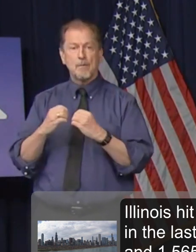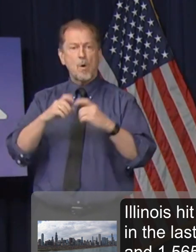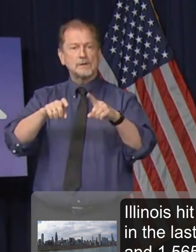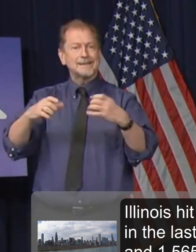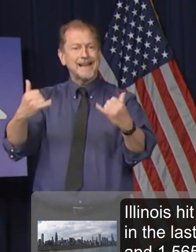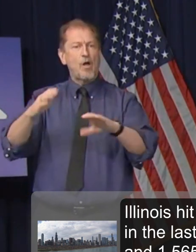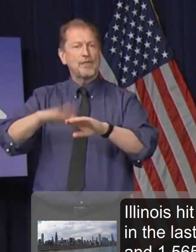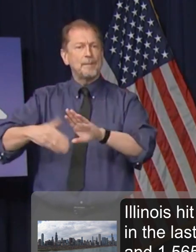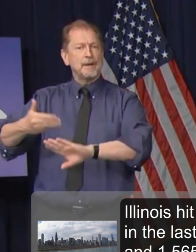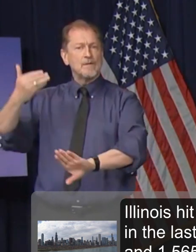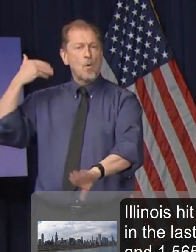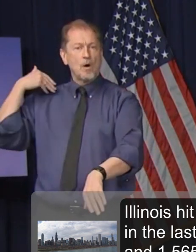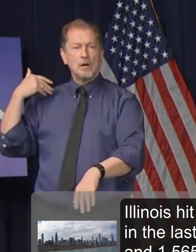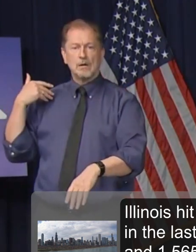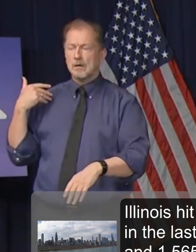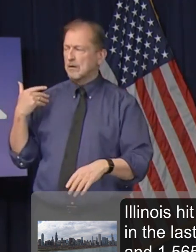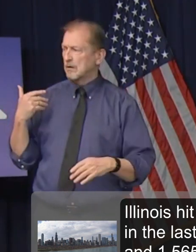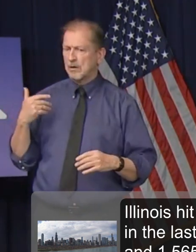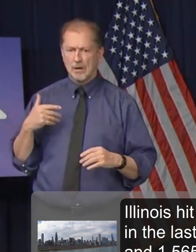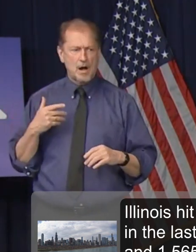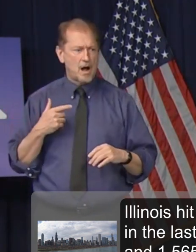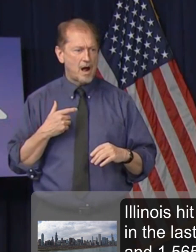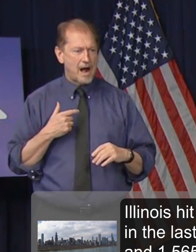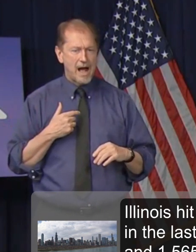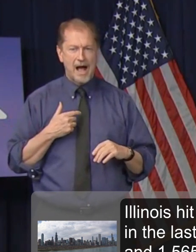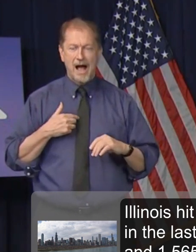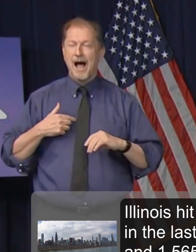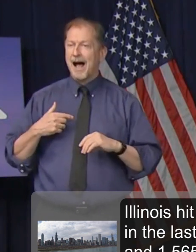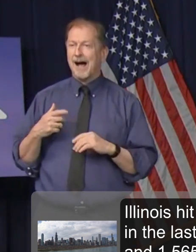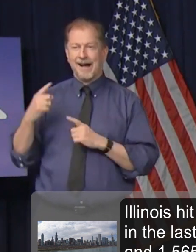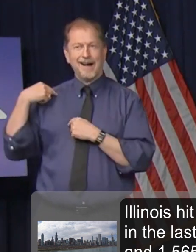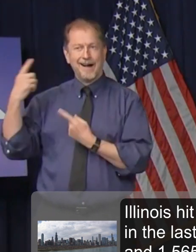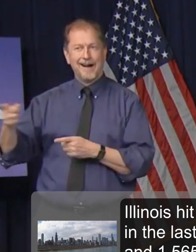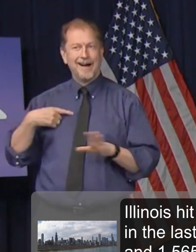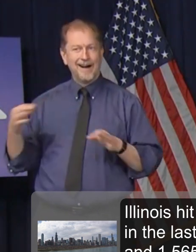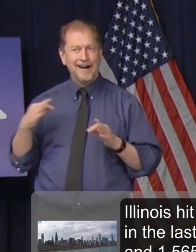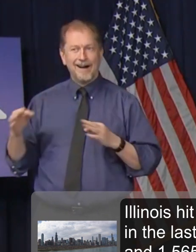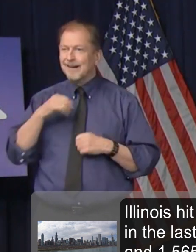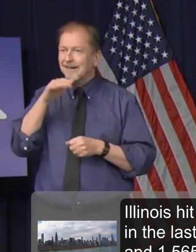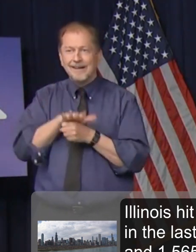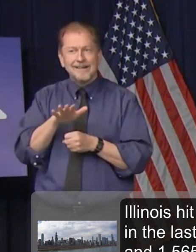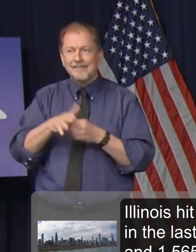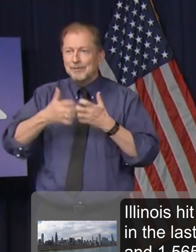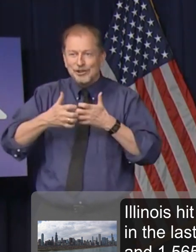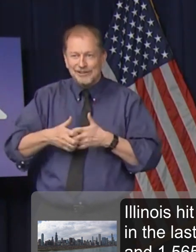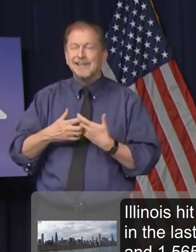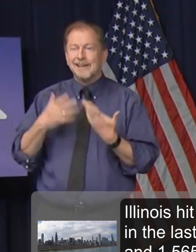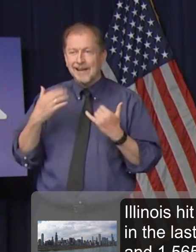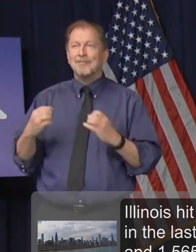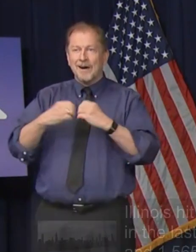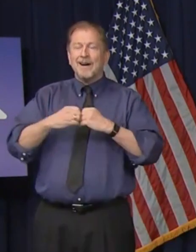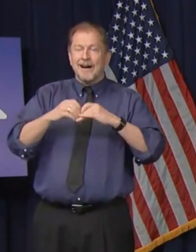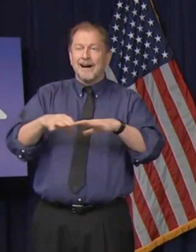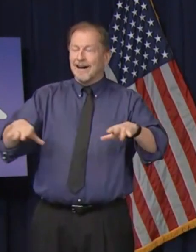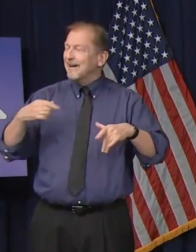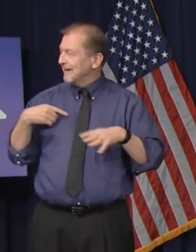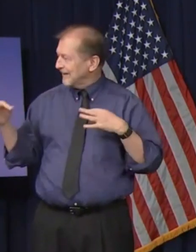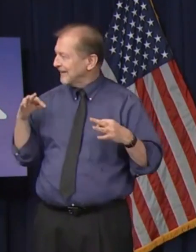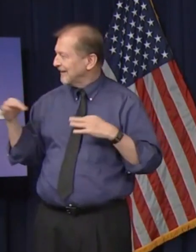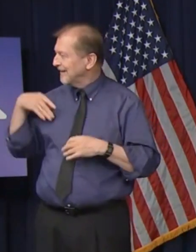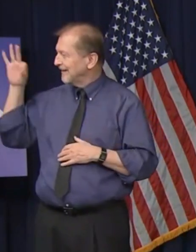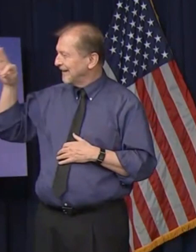today. Oh, well, I think I don't know how many days in a row I've been trying to, I've talked about this,